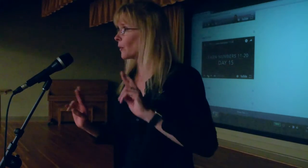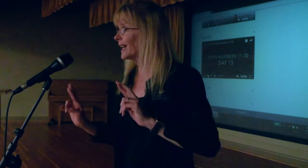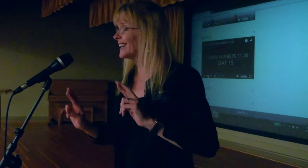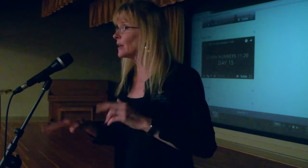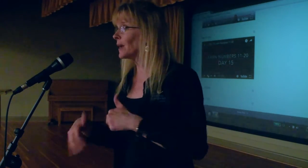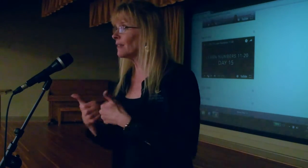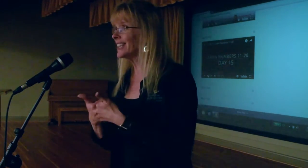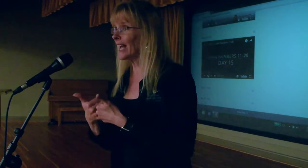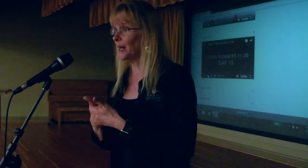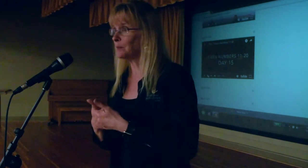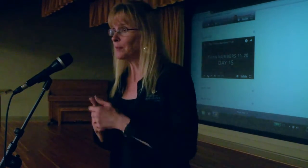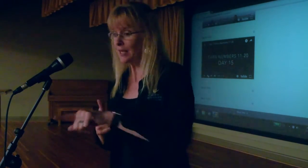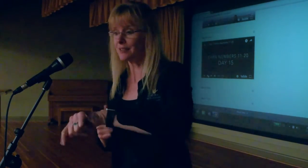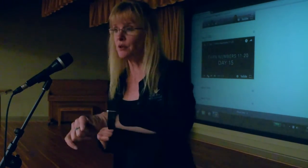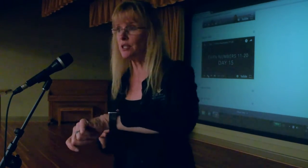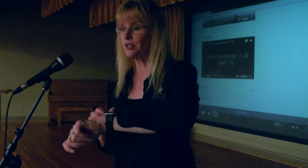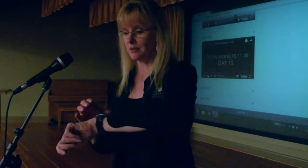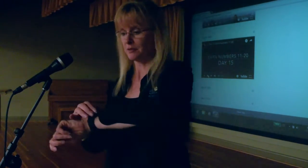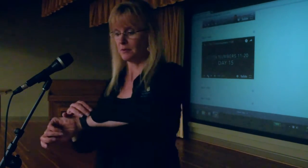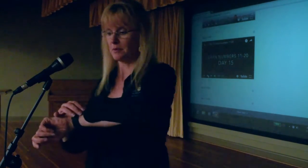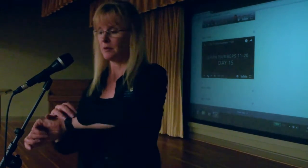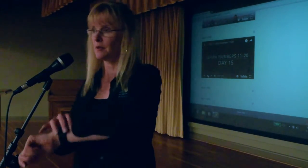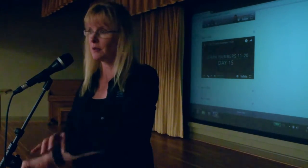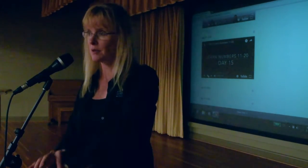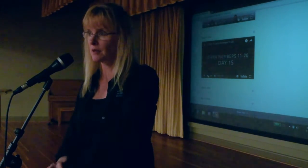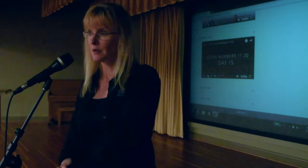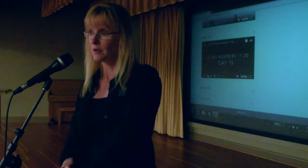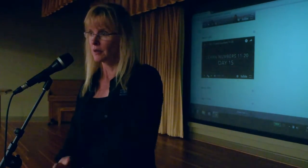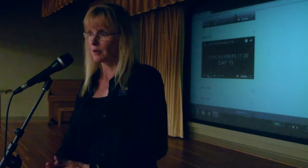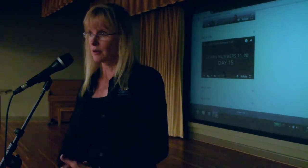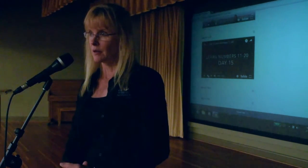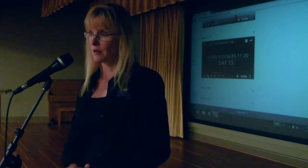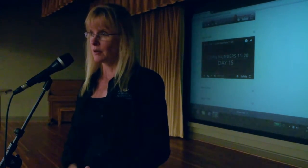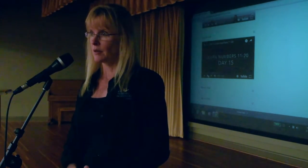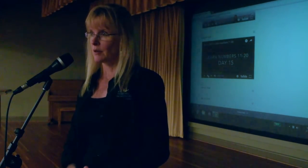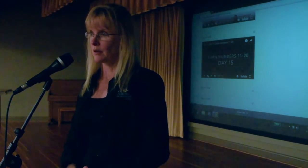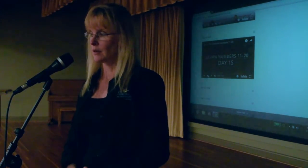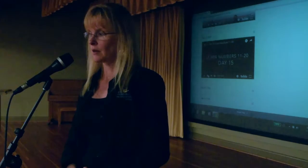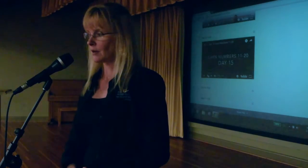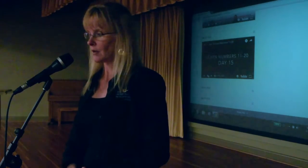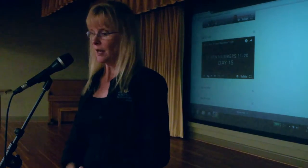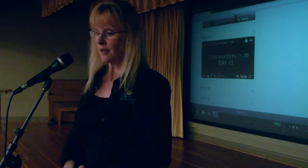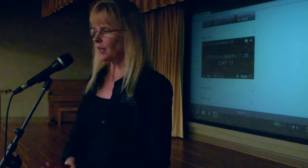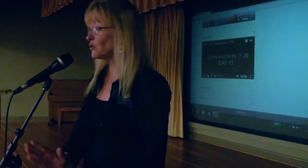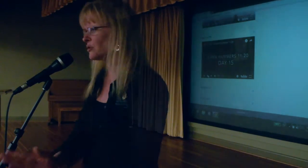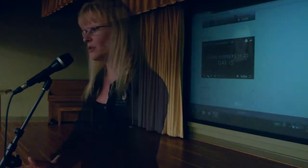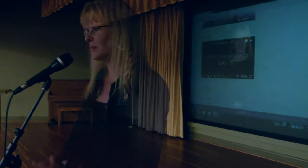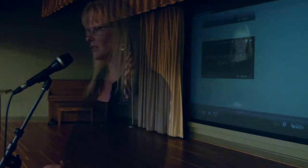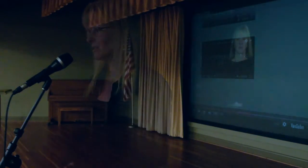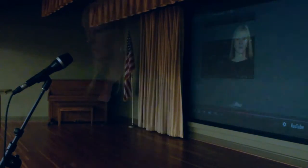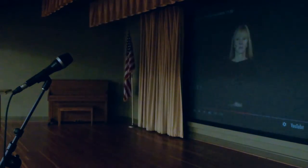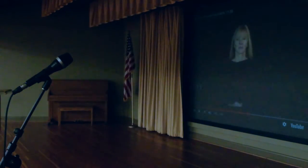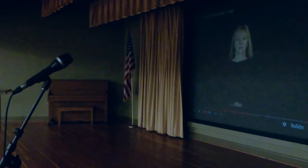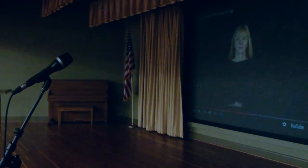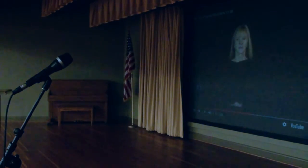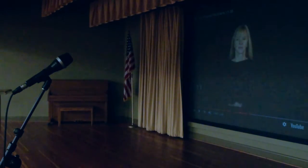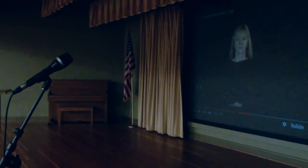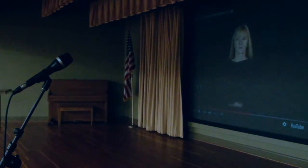ready? Then we have a game. Yes, question. What's the difference? Oh, so it's good if you tap the hand? Thank you so much. You signed